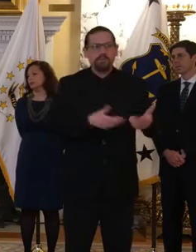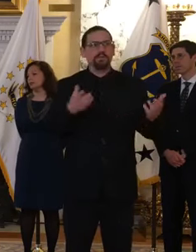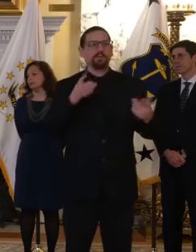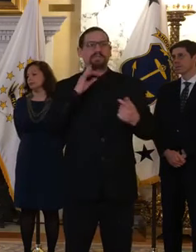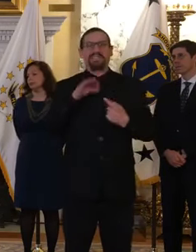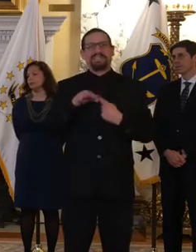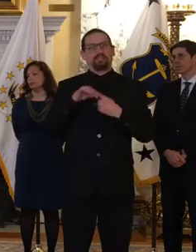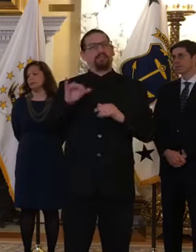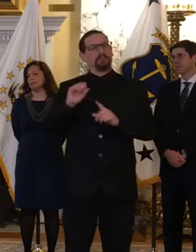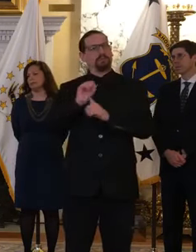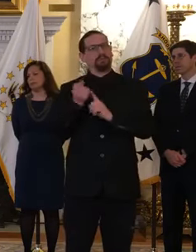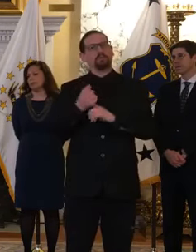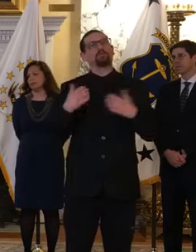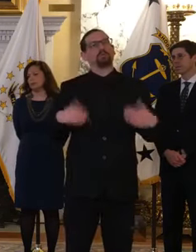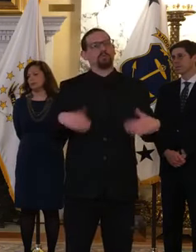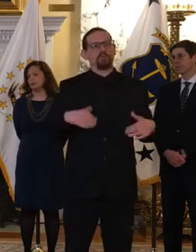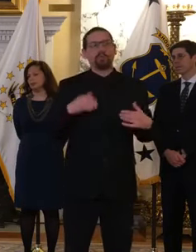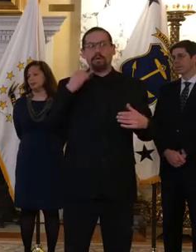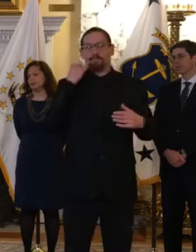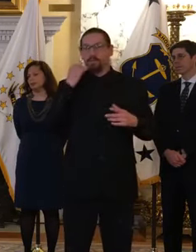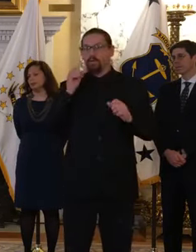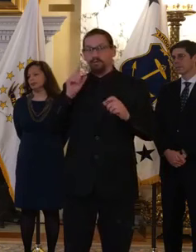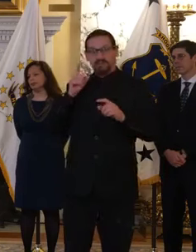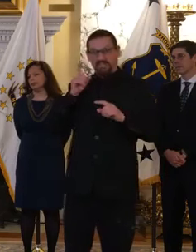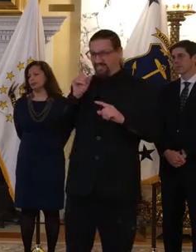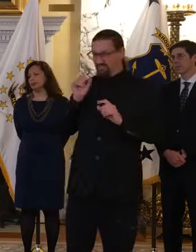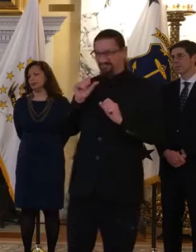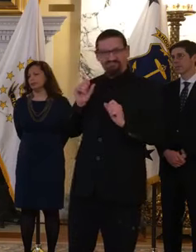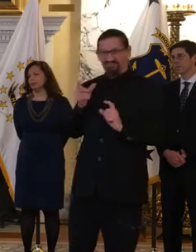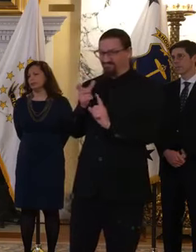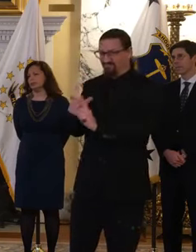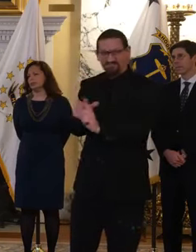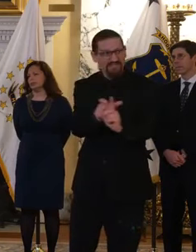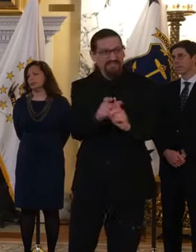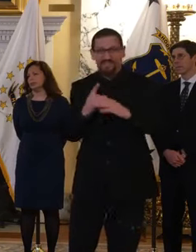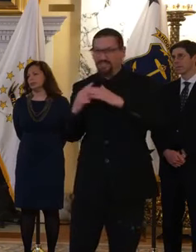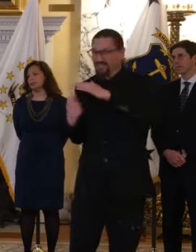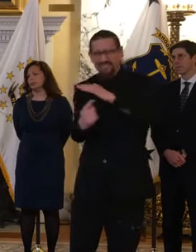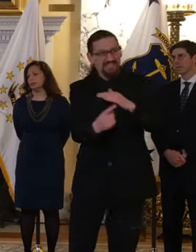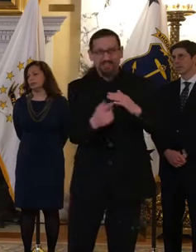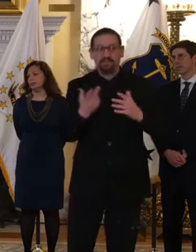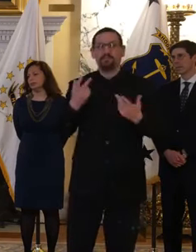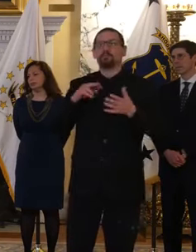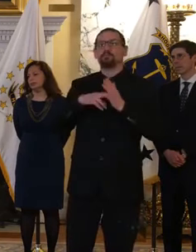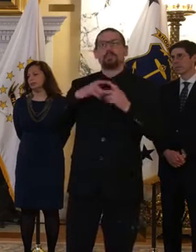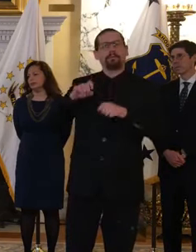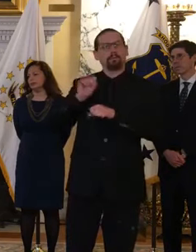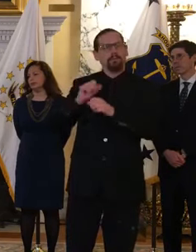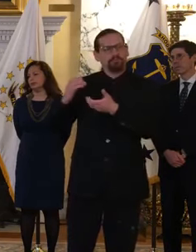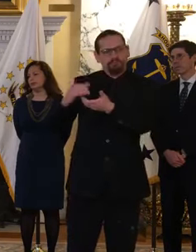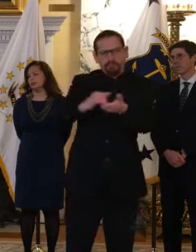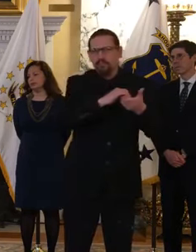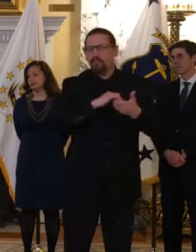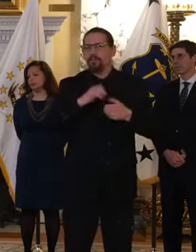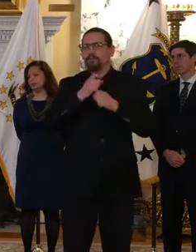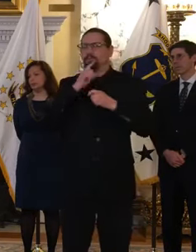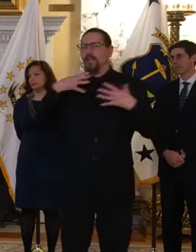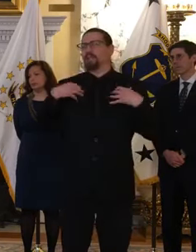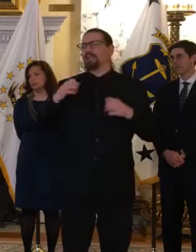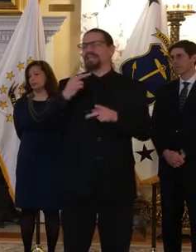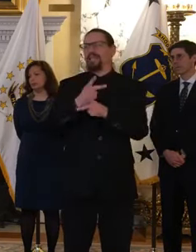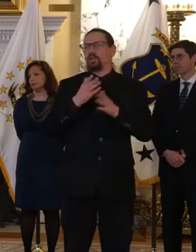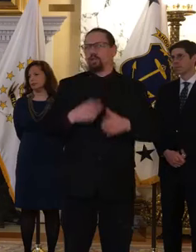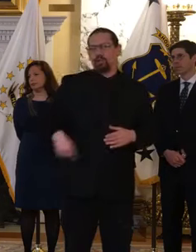not able to quarantine and self-monitor at home, we're working very closely with the healthcare facility to monitor